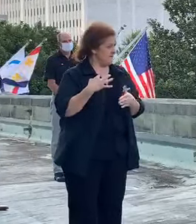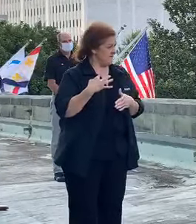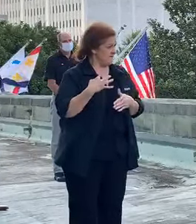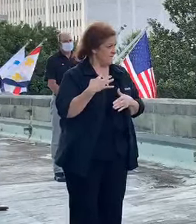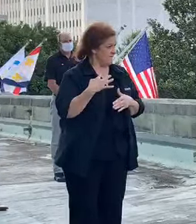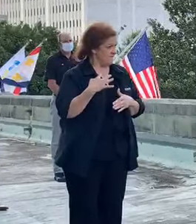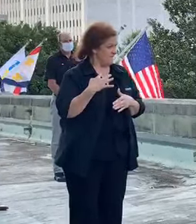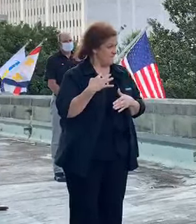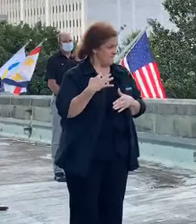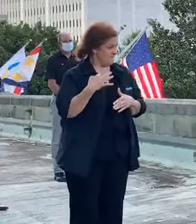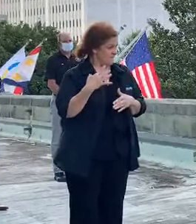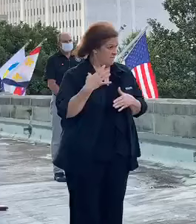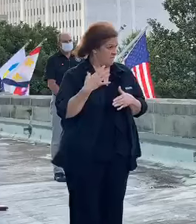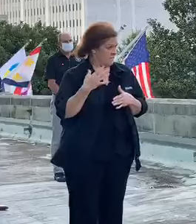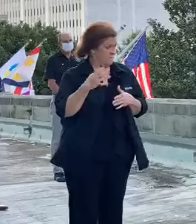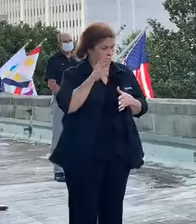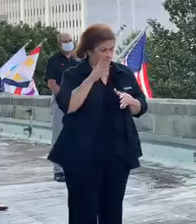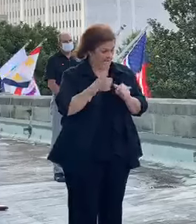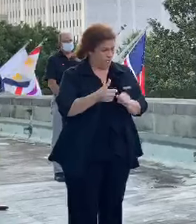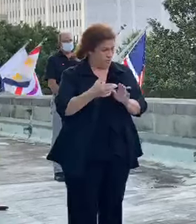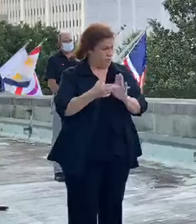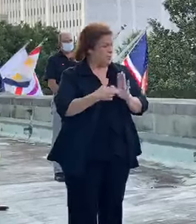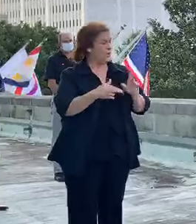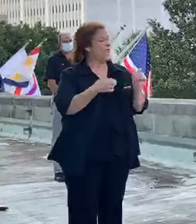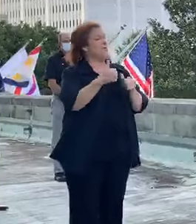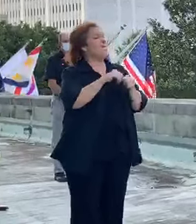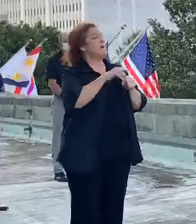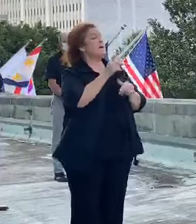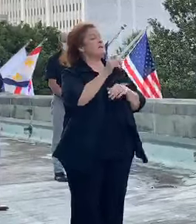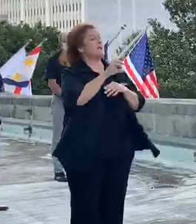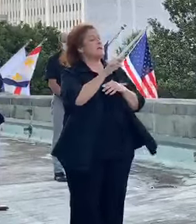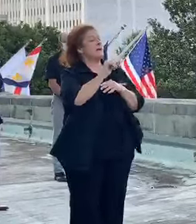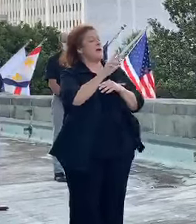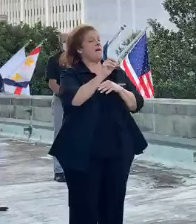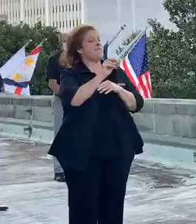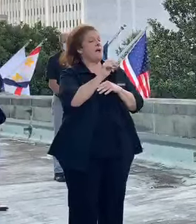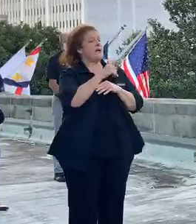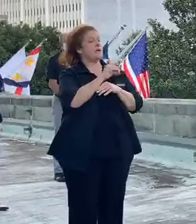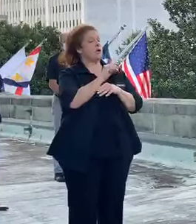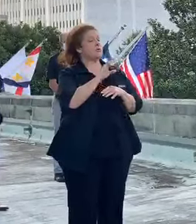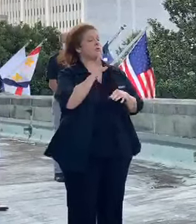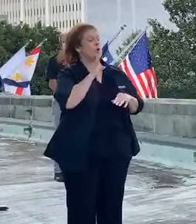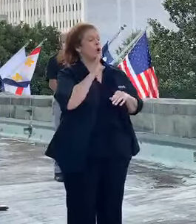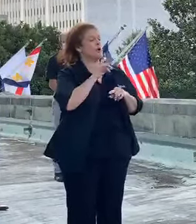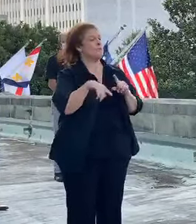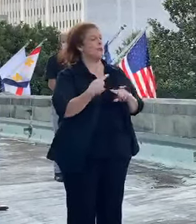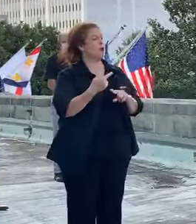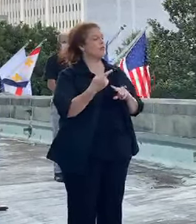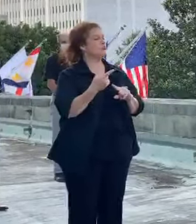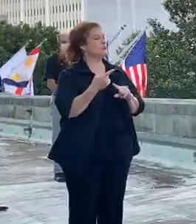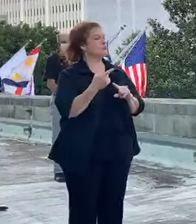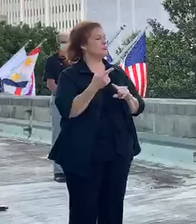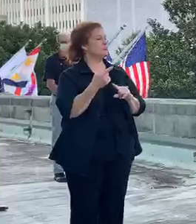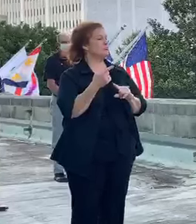Right. Well, this is the thing. As Dr. Avegno talked about